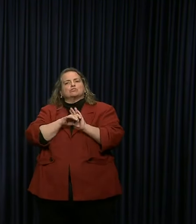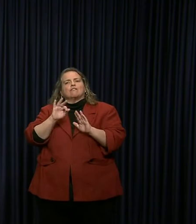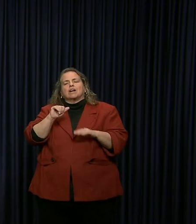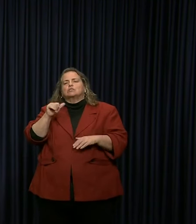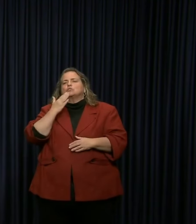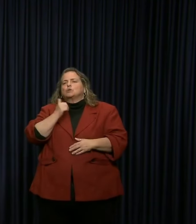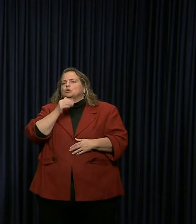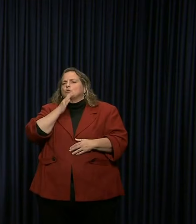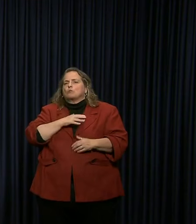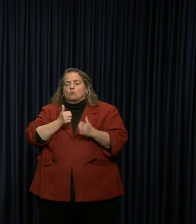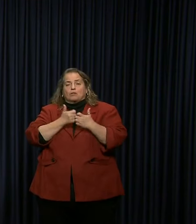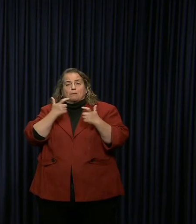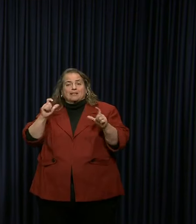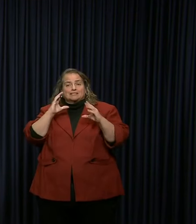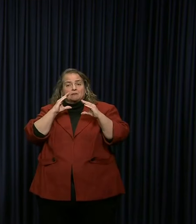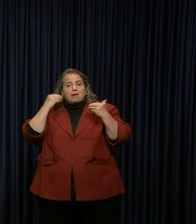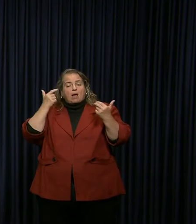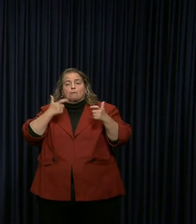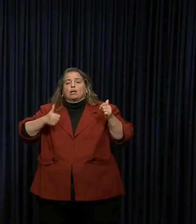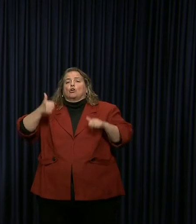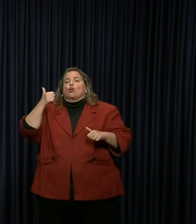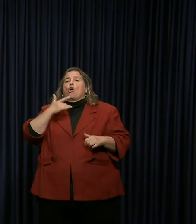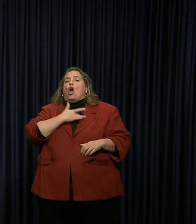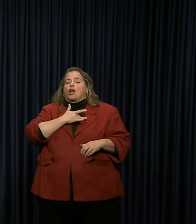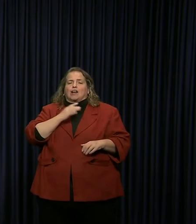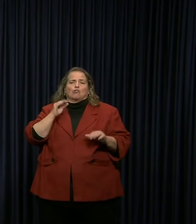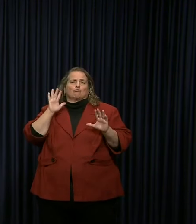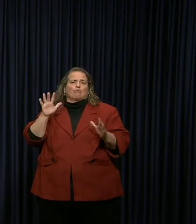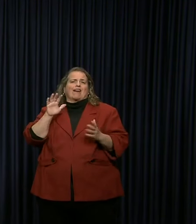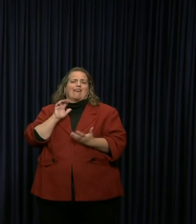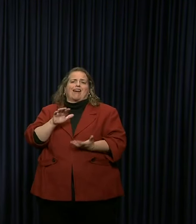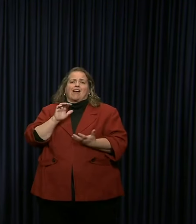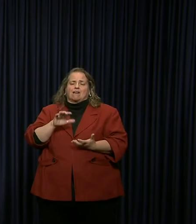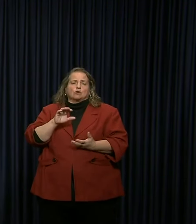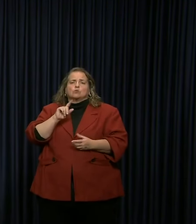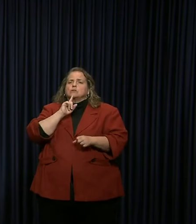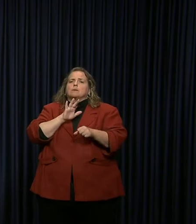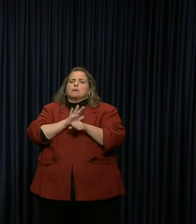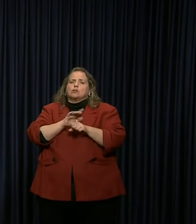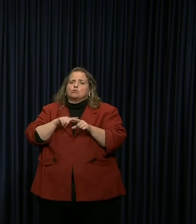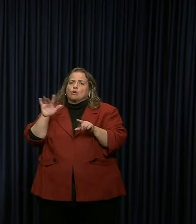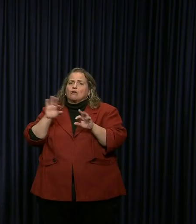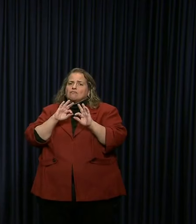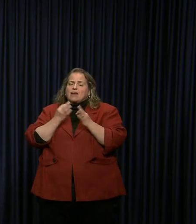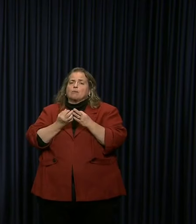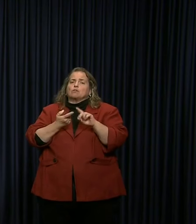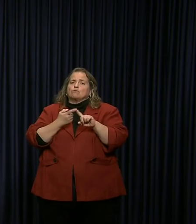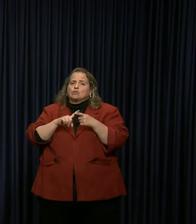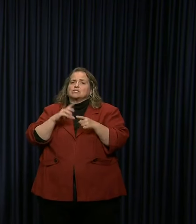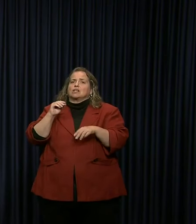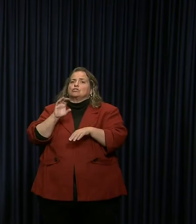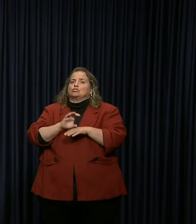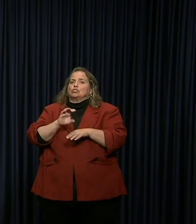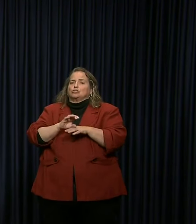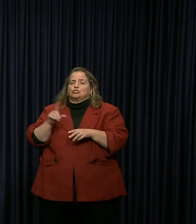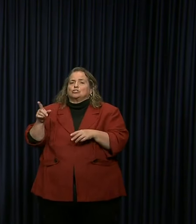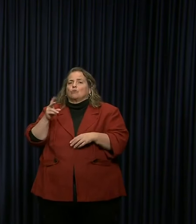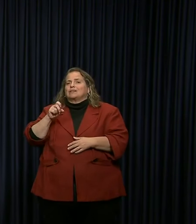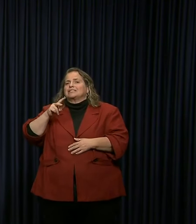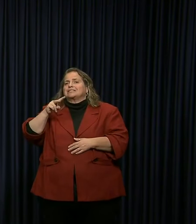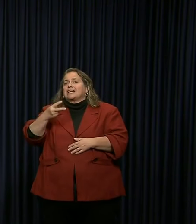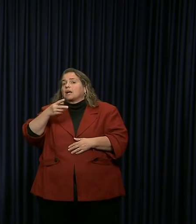smile, a bigger heart, and a great laugh, who was deeply committed to her families and friends in church. She was a second mom